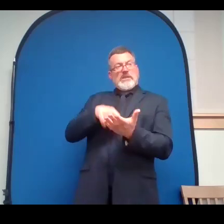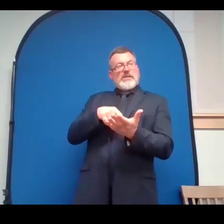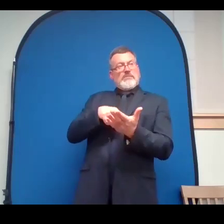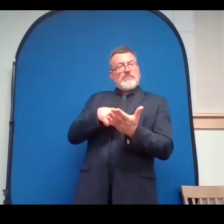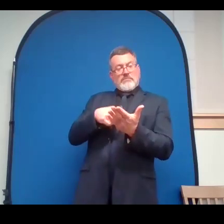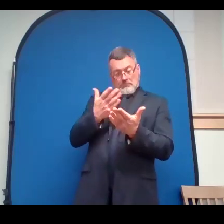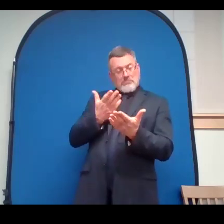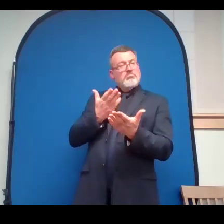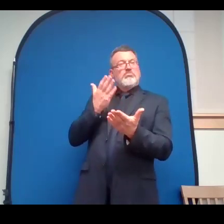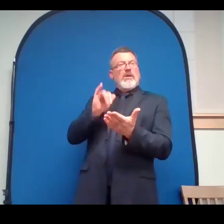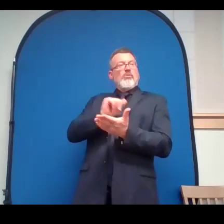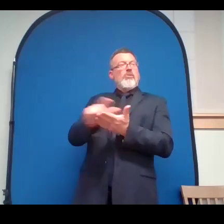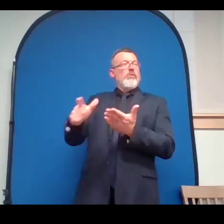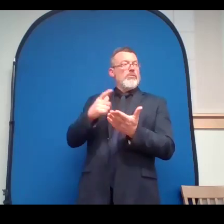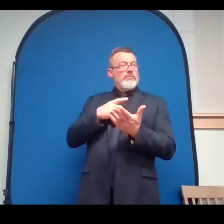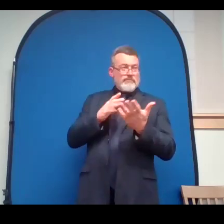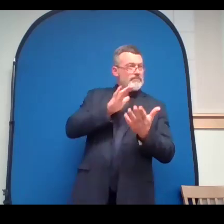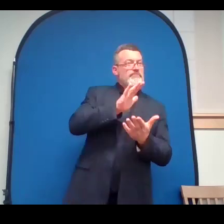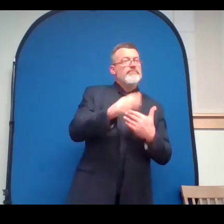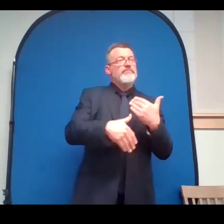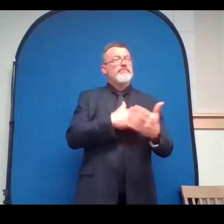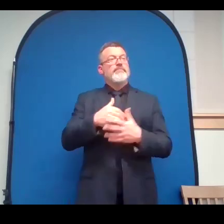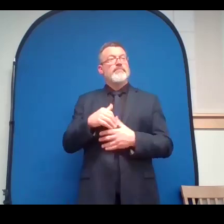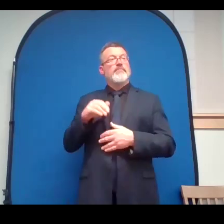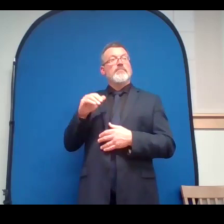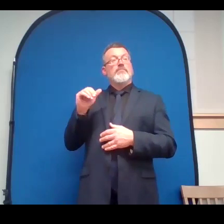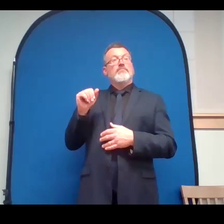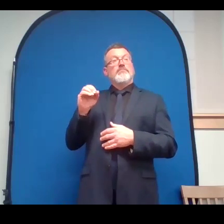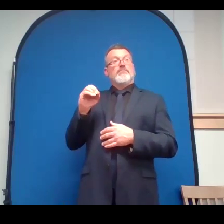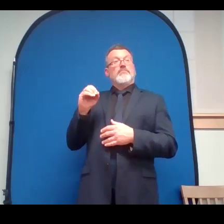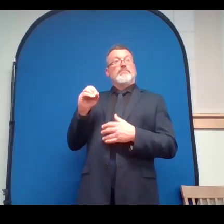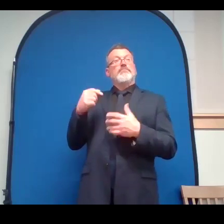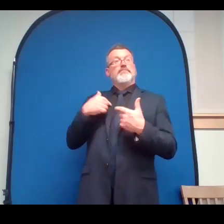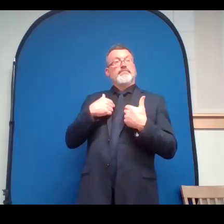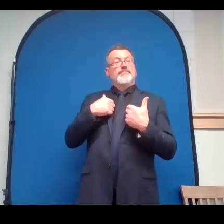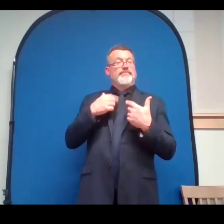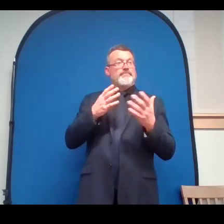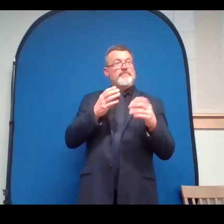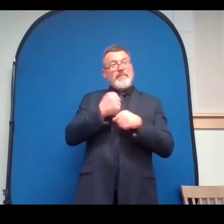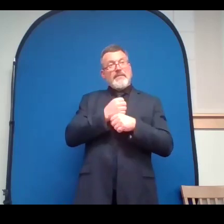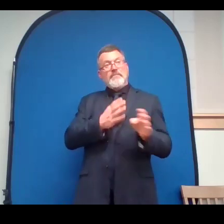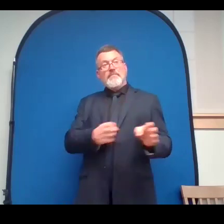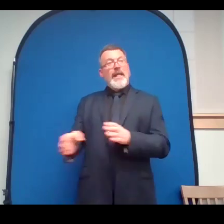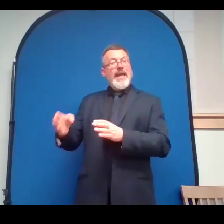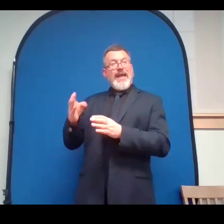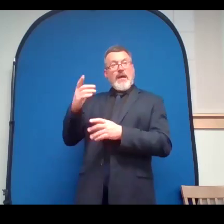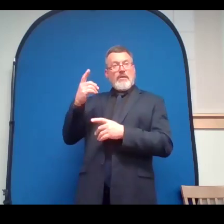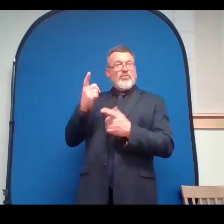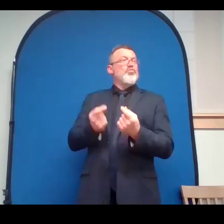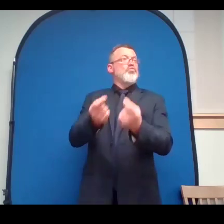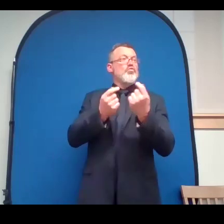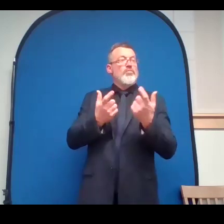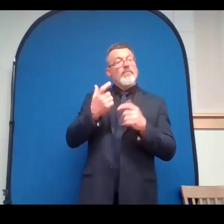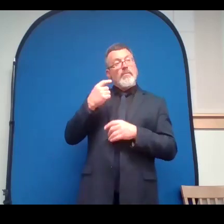point, he started developing a course of action to present to the battalion commander, where it